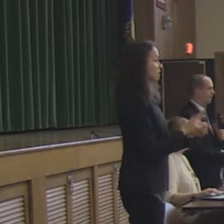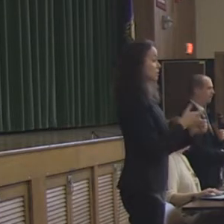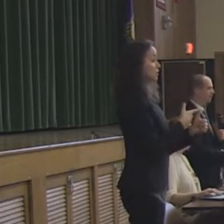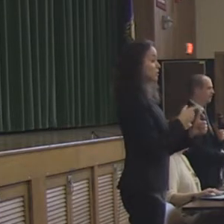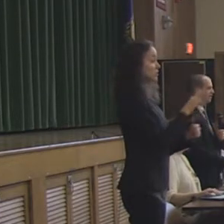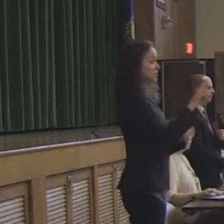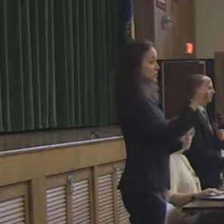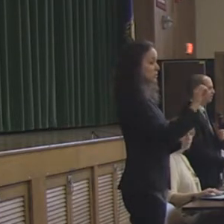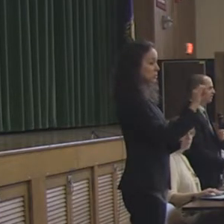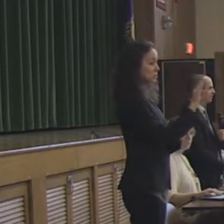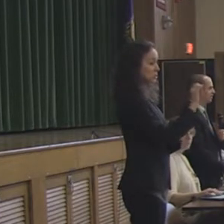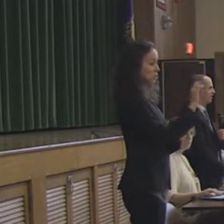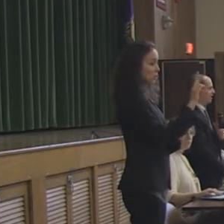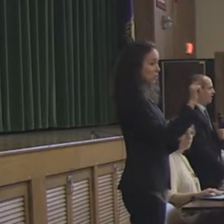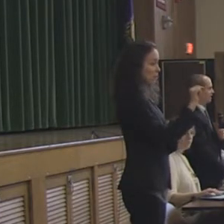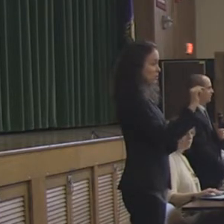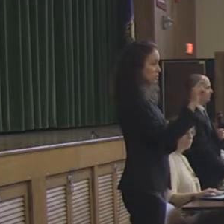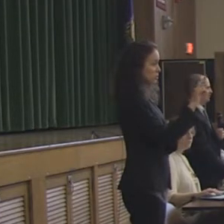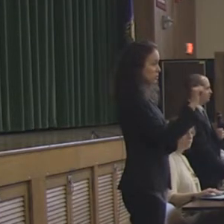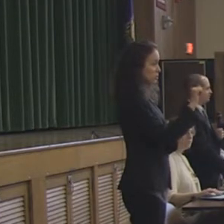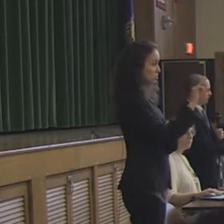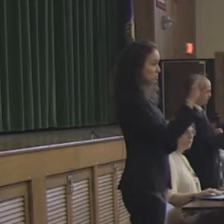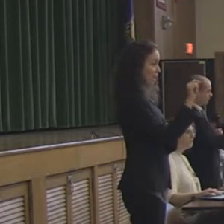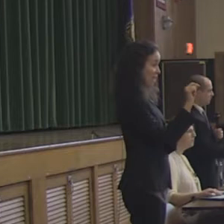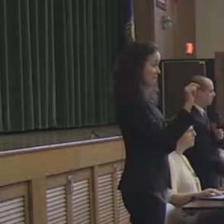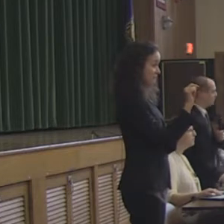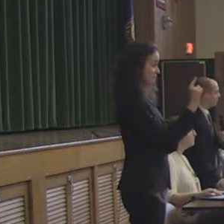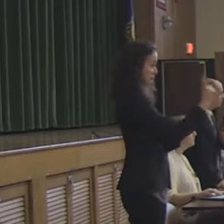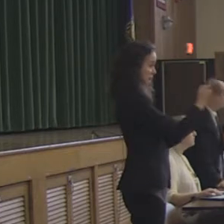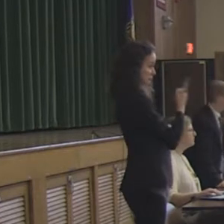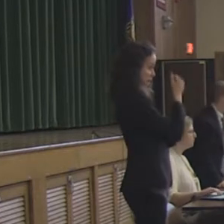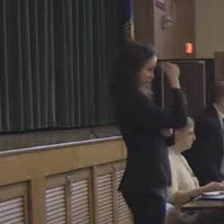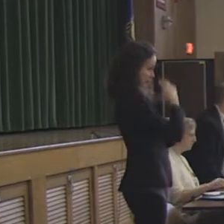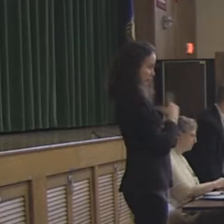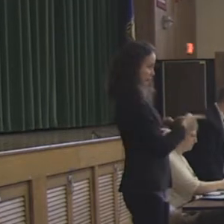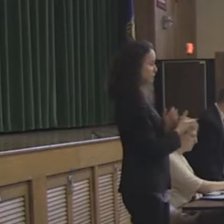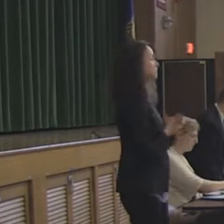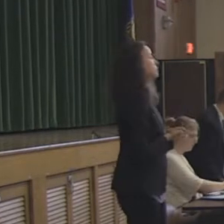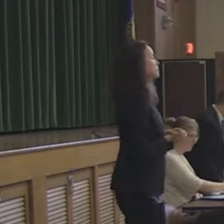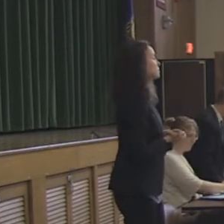Robert Graff join us and take it away.